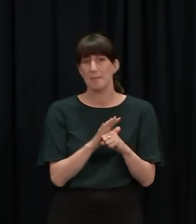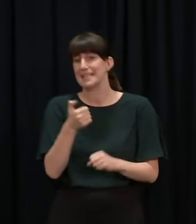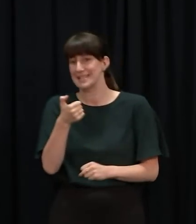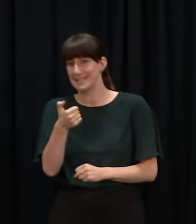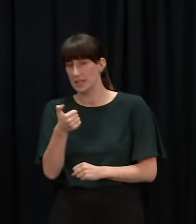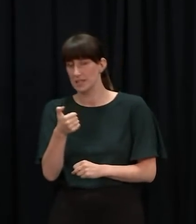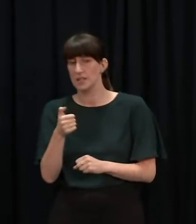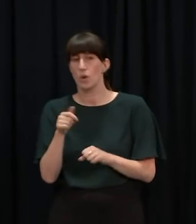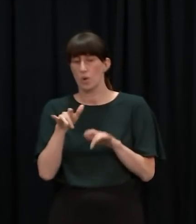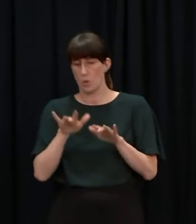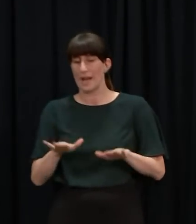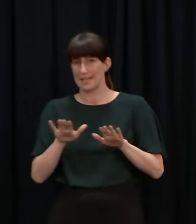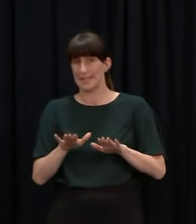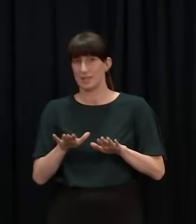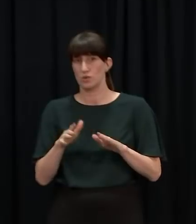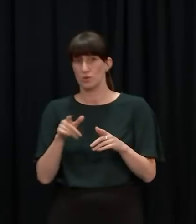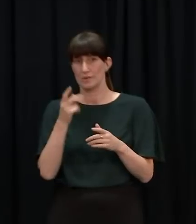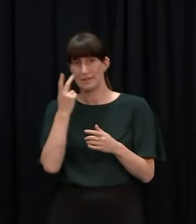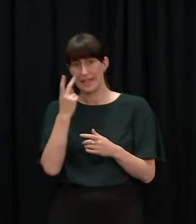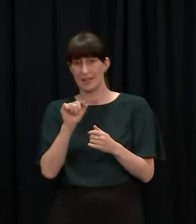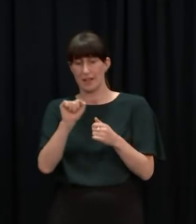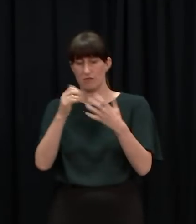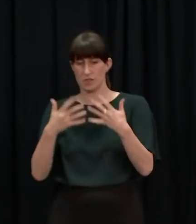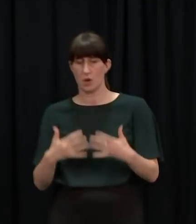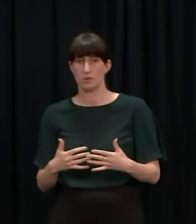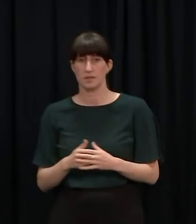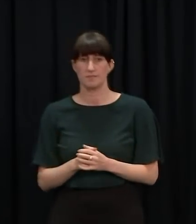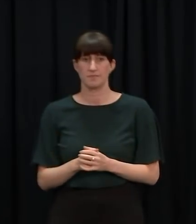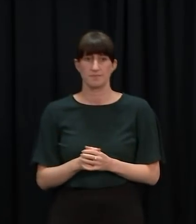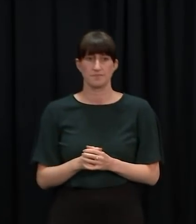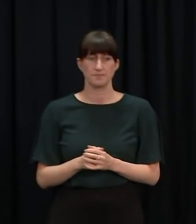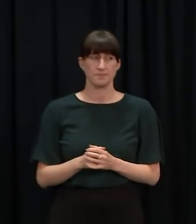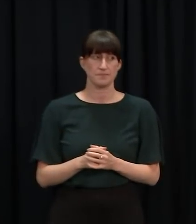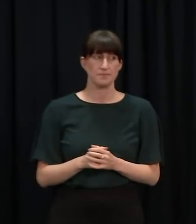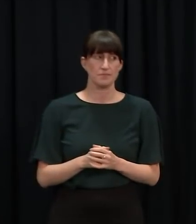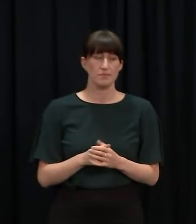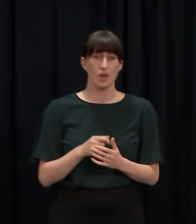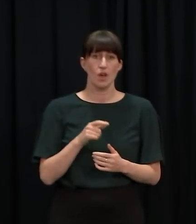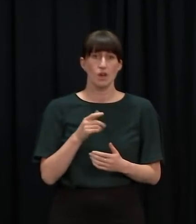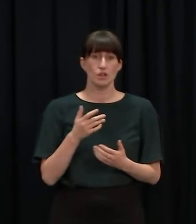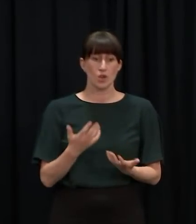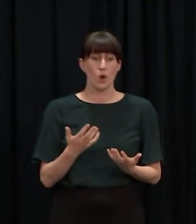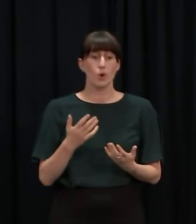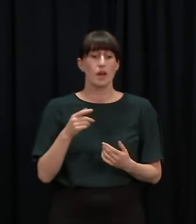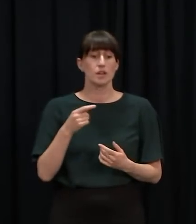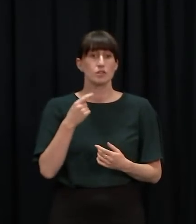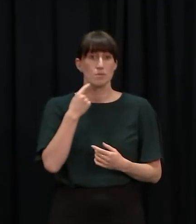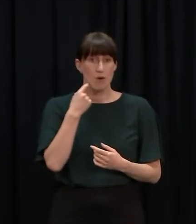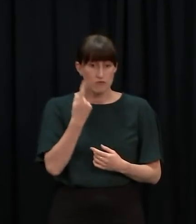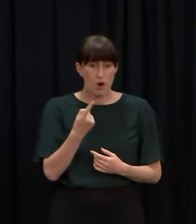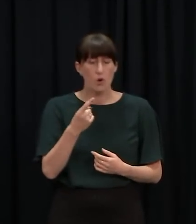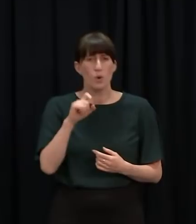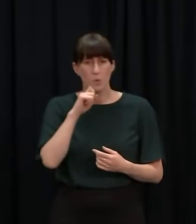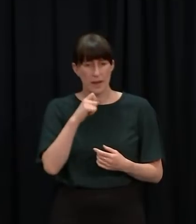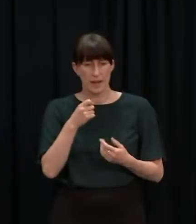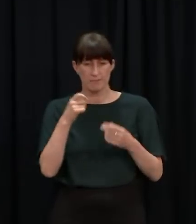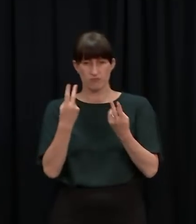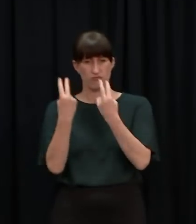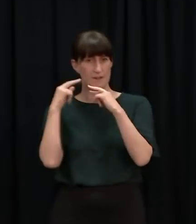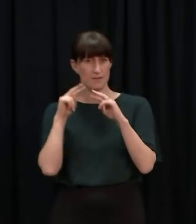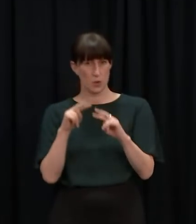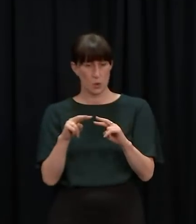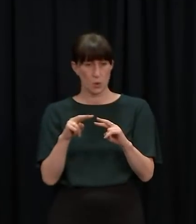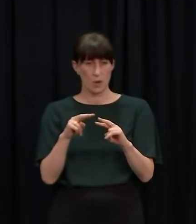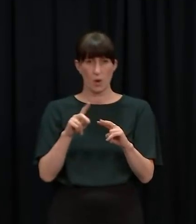daily basis, as well as those people covered by that Section 70 notice, to inform a decision about next steps. But at this stage,